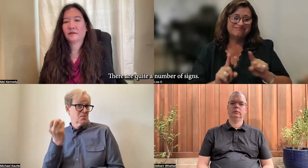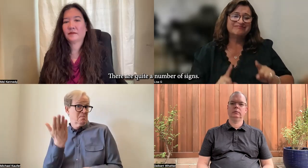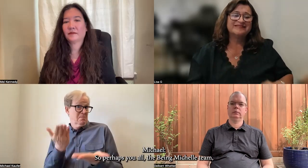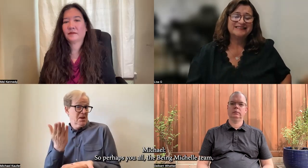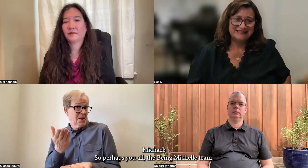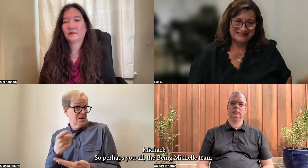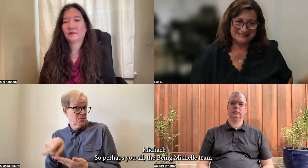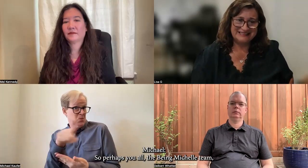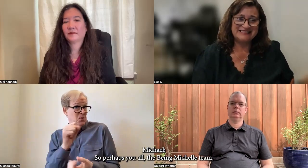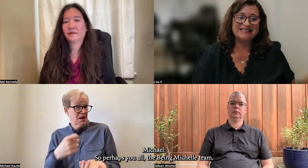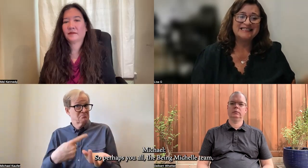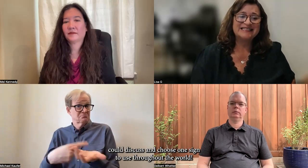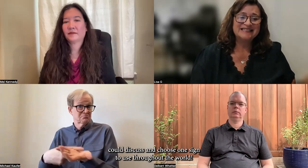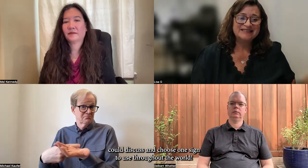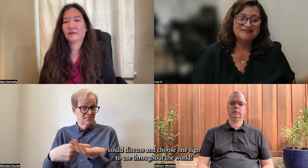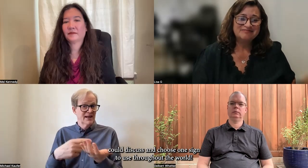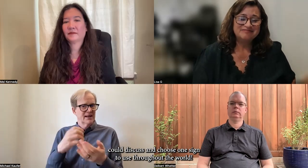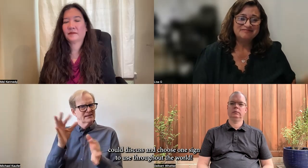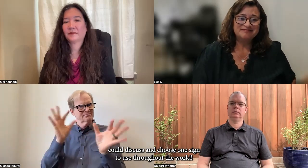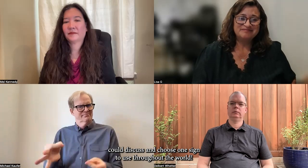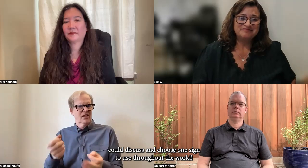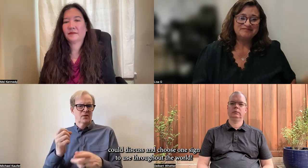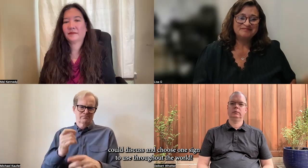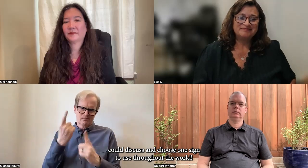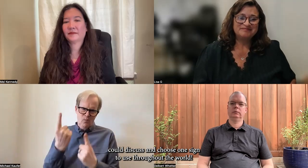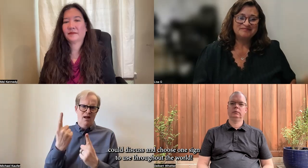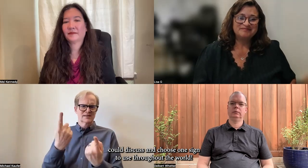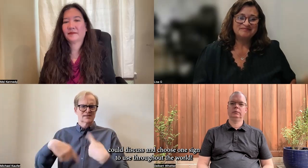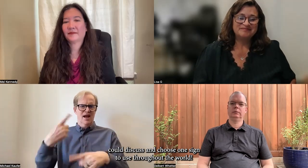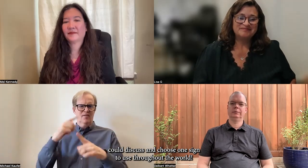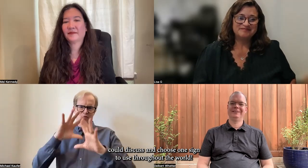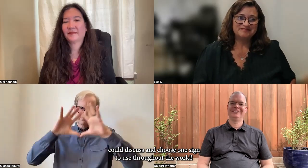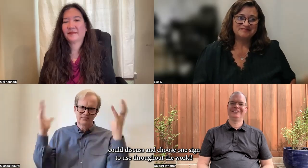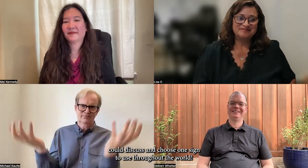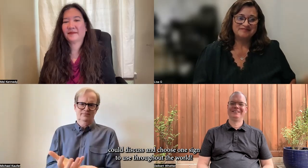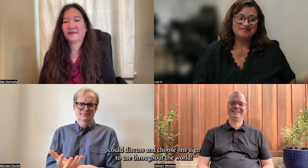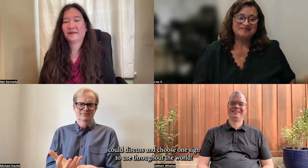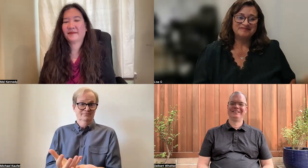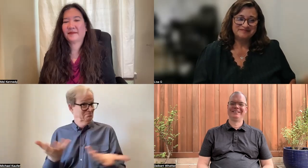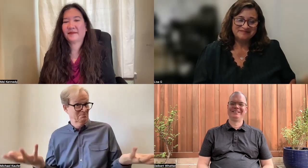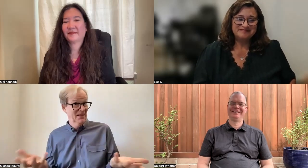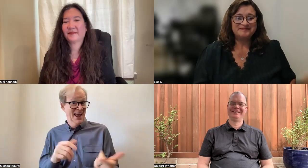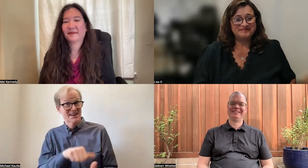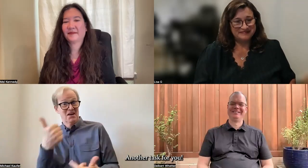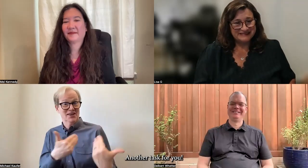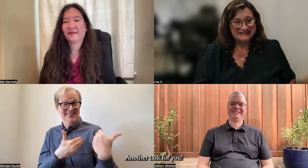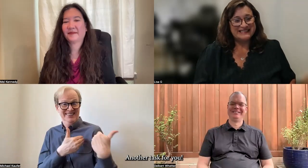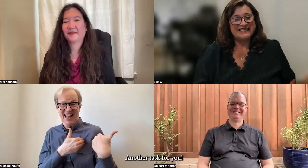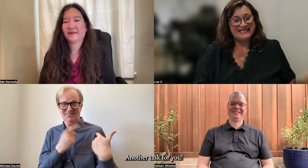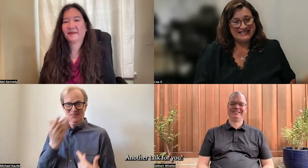number of signs. So perhaps you all, the Being Michelle team, could discuss and choose one sign to use throughout the world. Another task